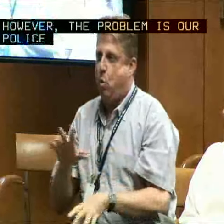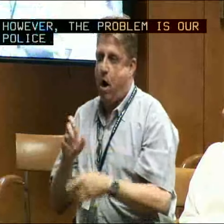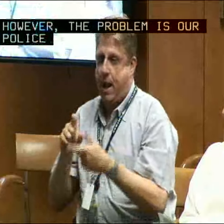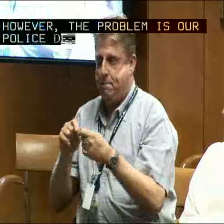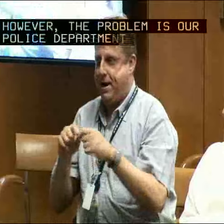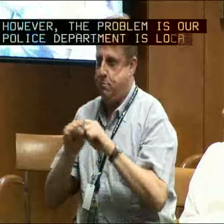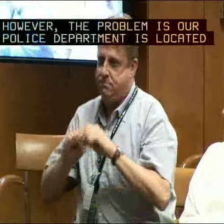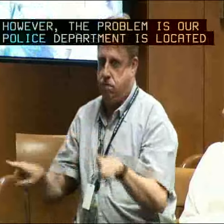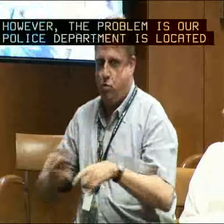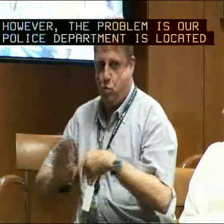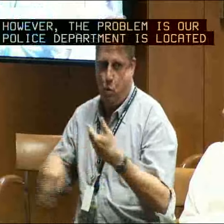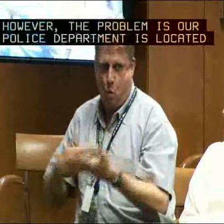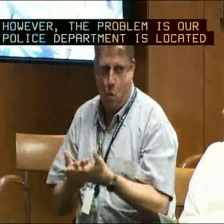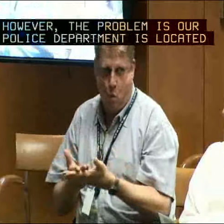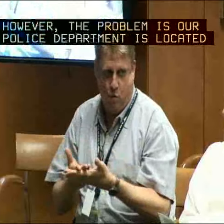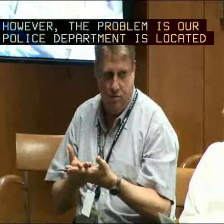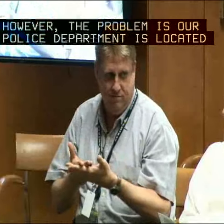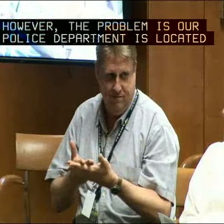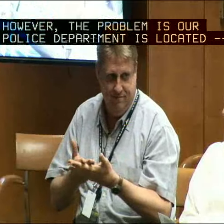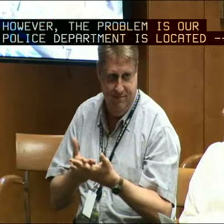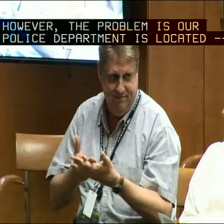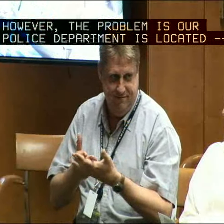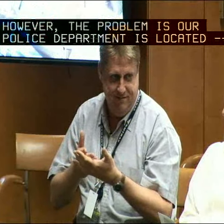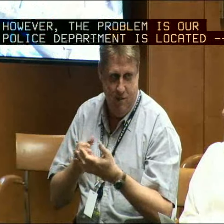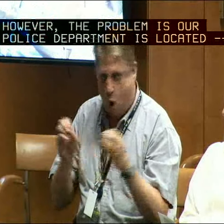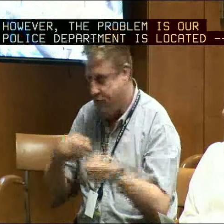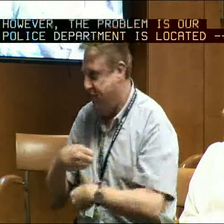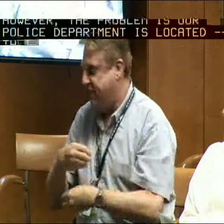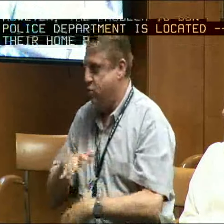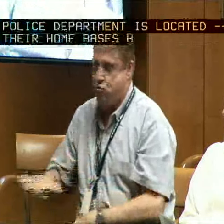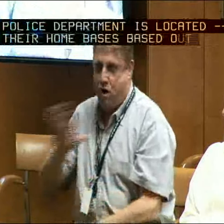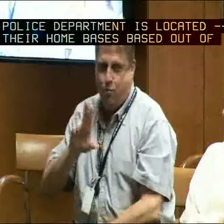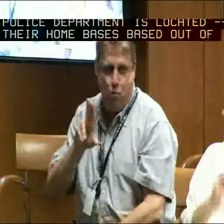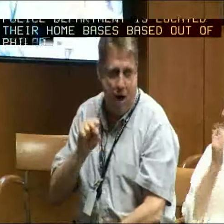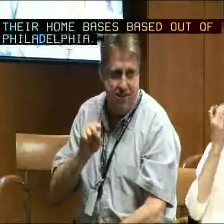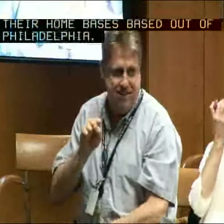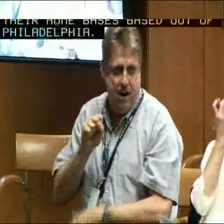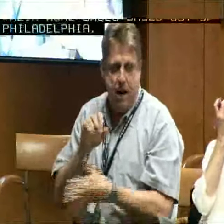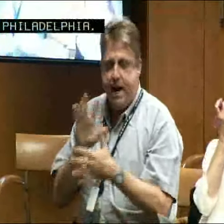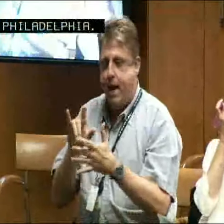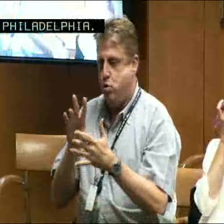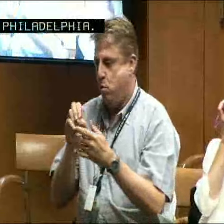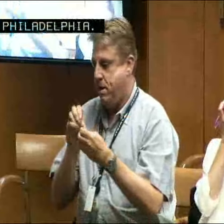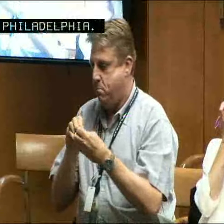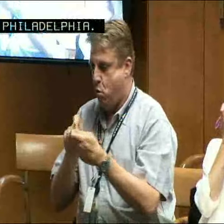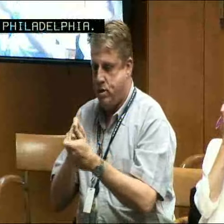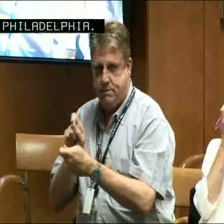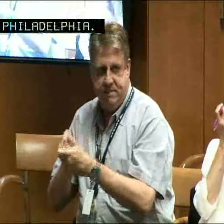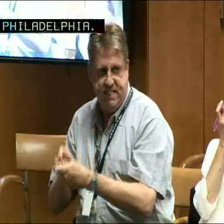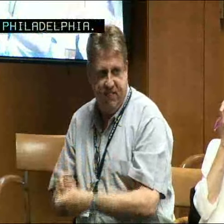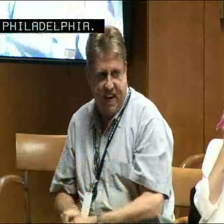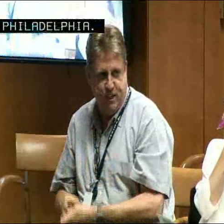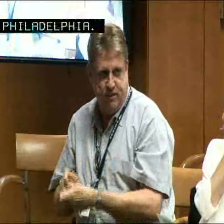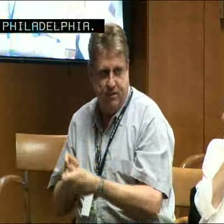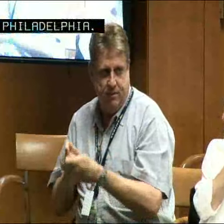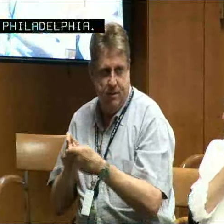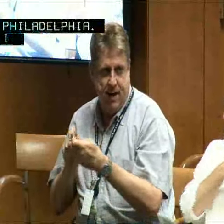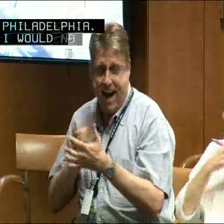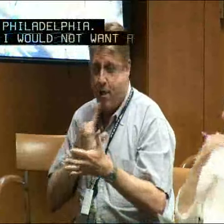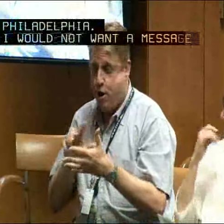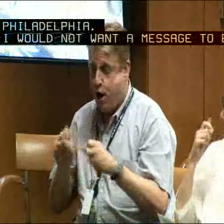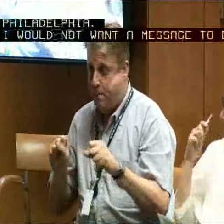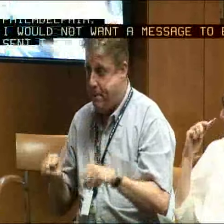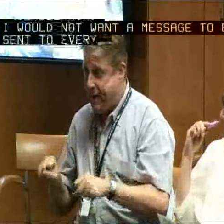Philadelphia. And so I wouldn't want a message to be sent to every single Amtrak office around the United